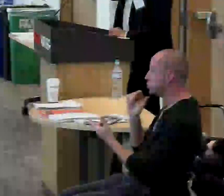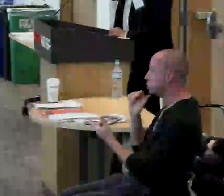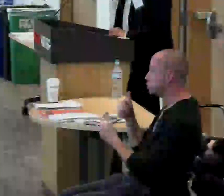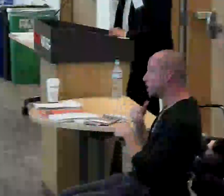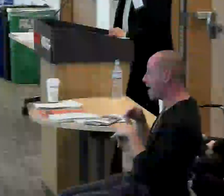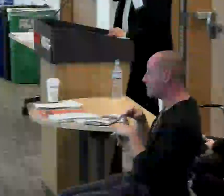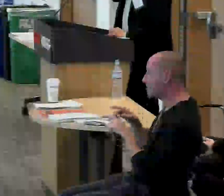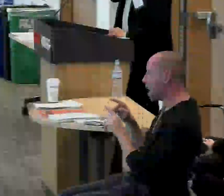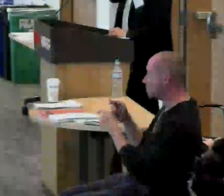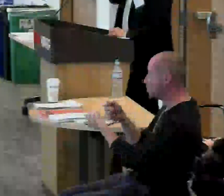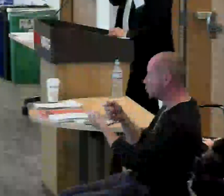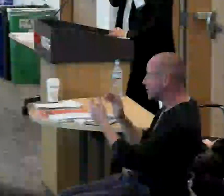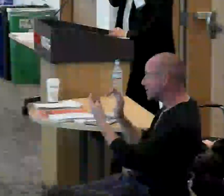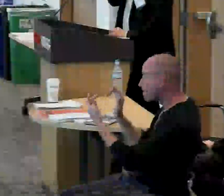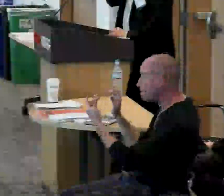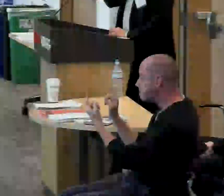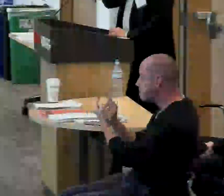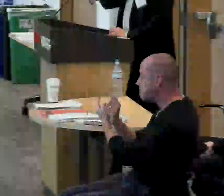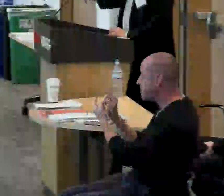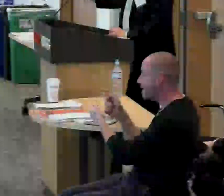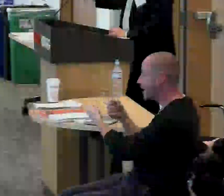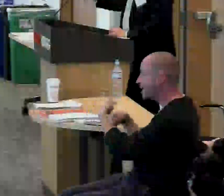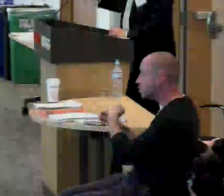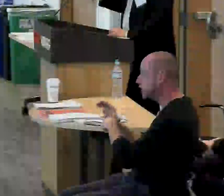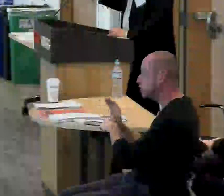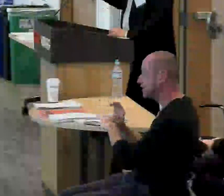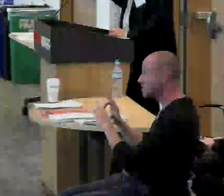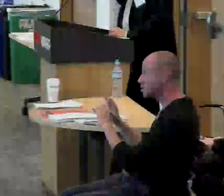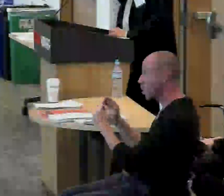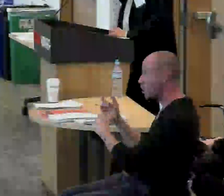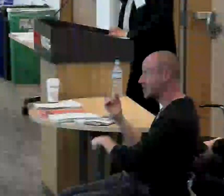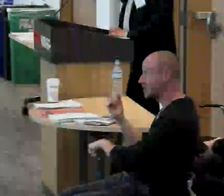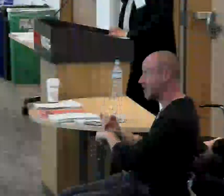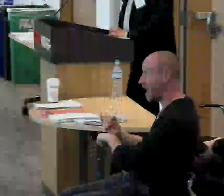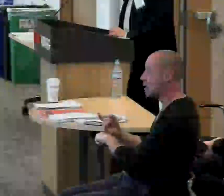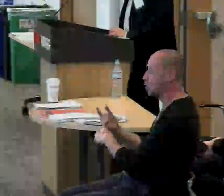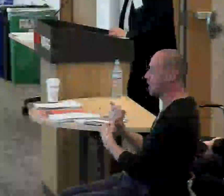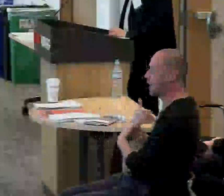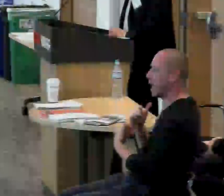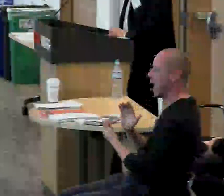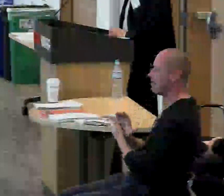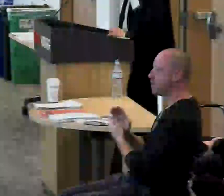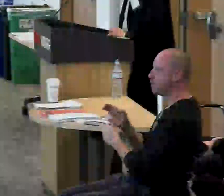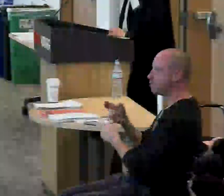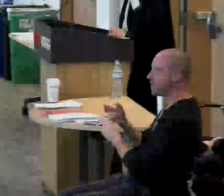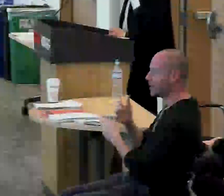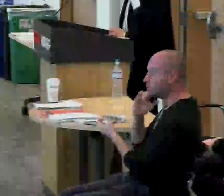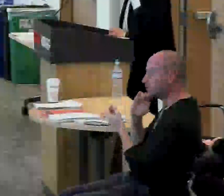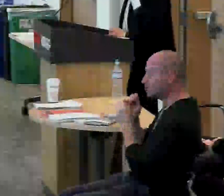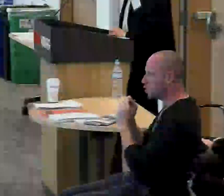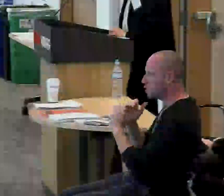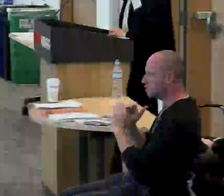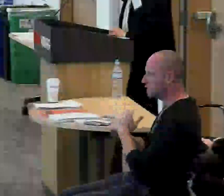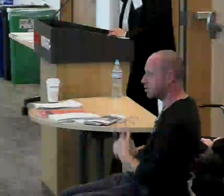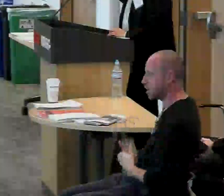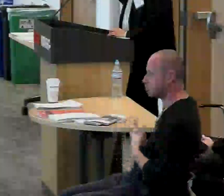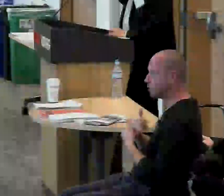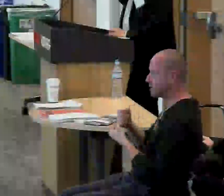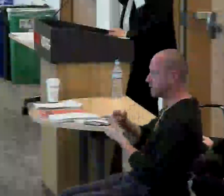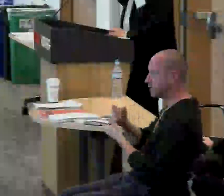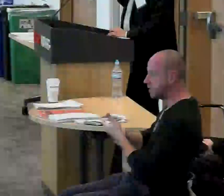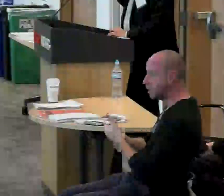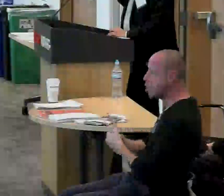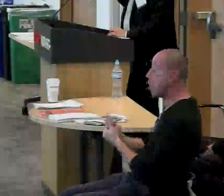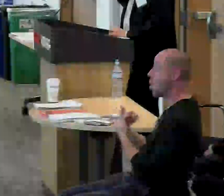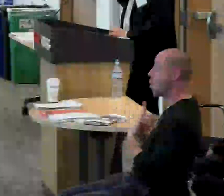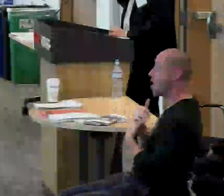exchange information with and cards. We've also got food out here. Please take something to go, get on